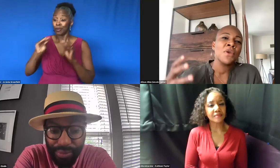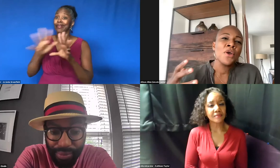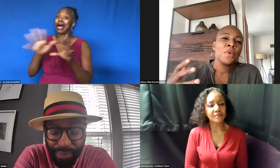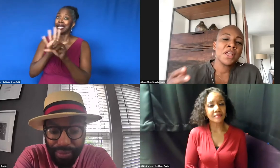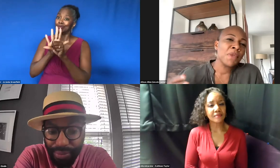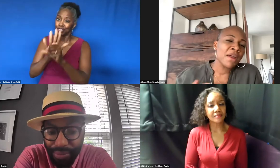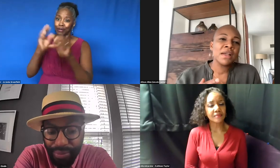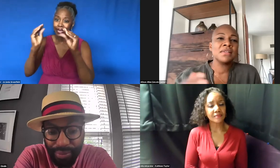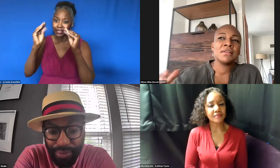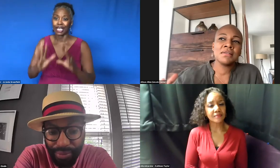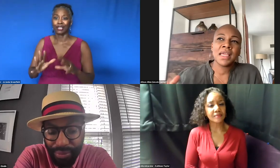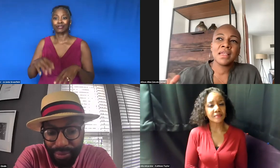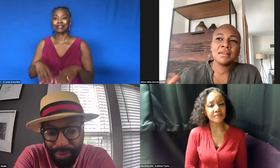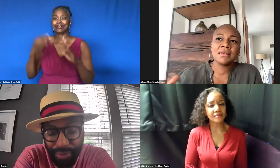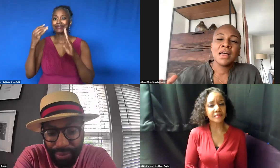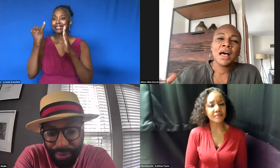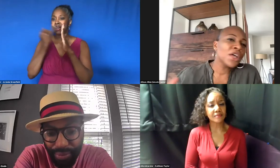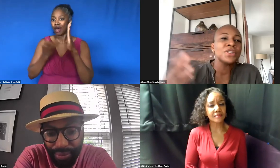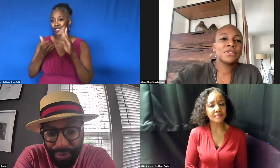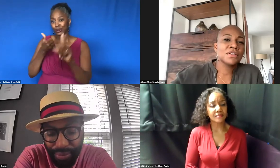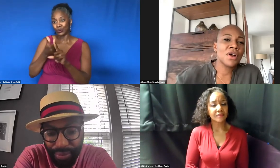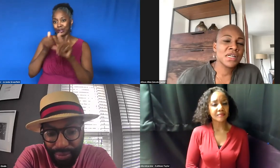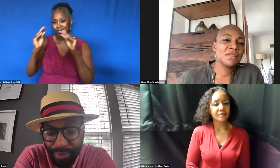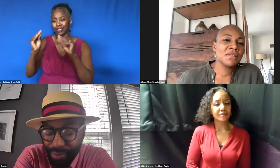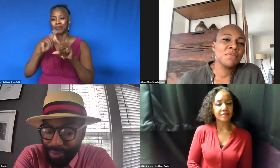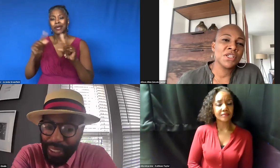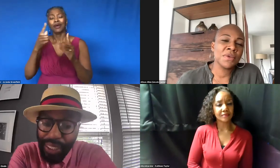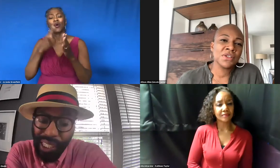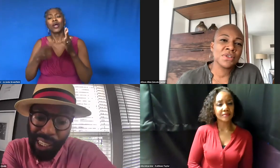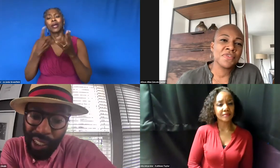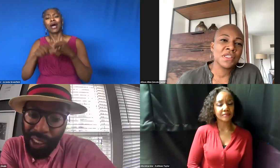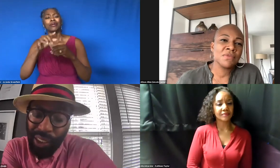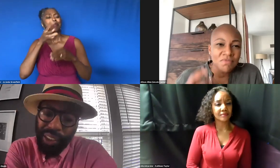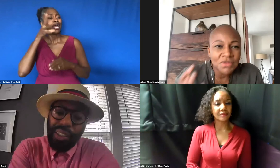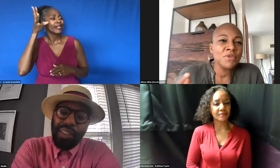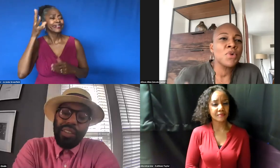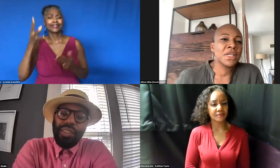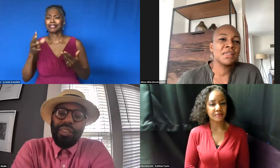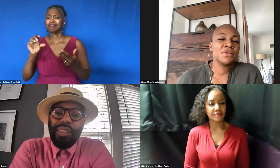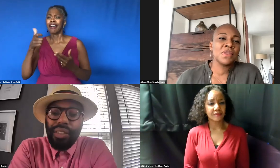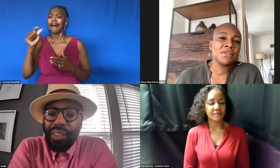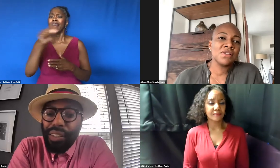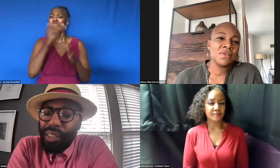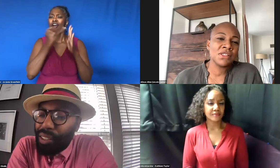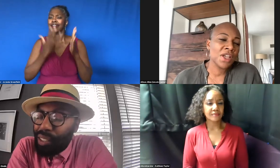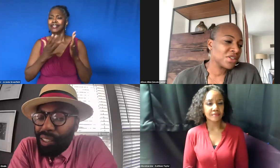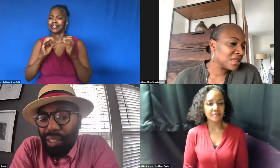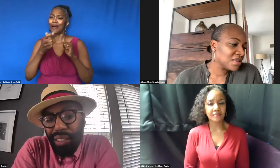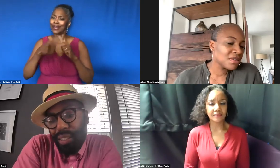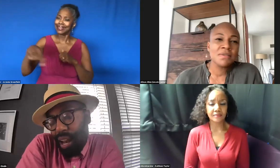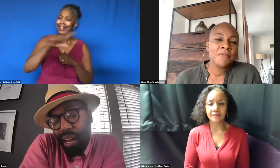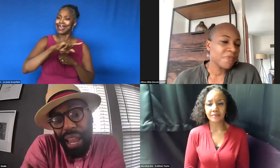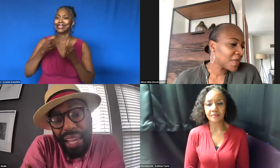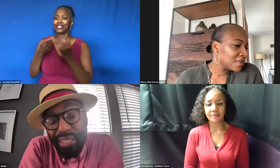but what can parents and other artists be doing to sort of support kids through these